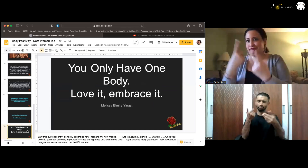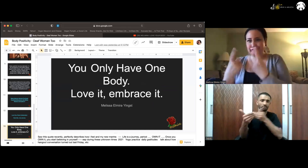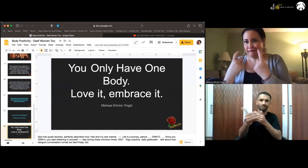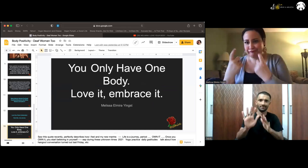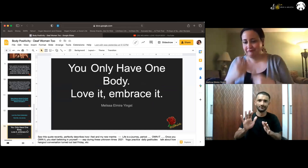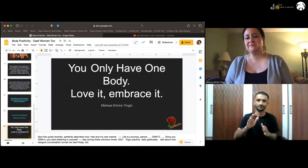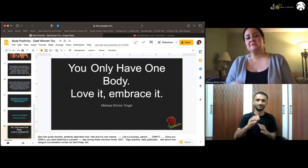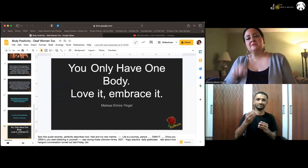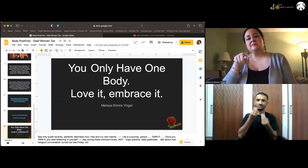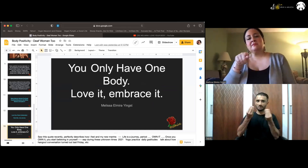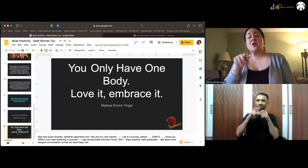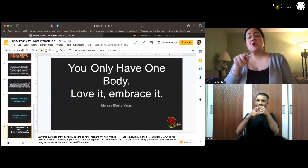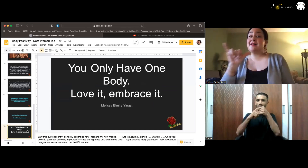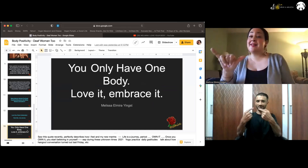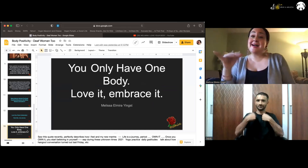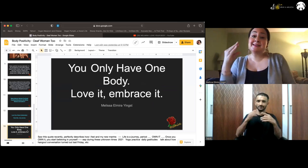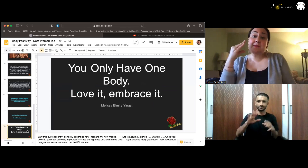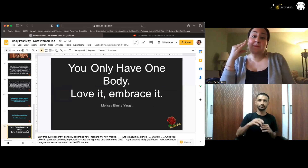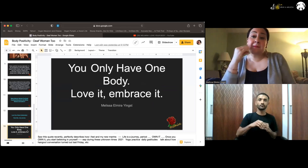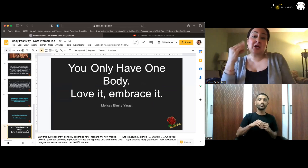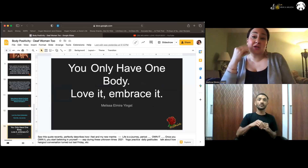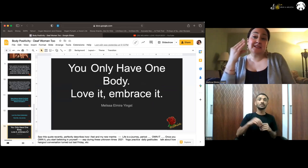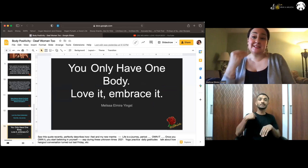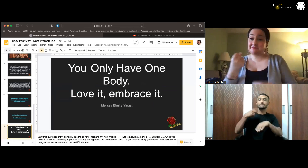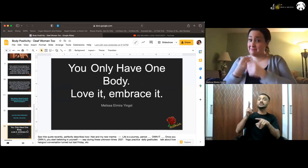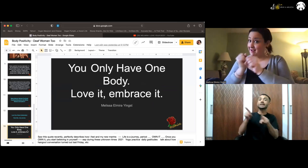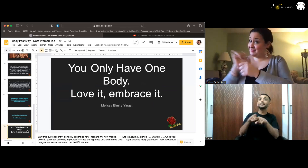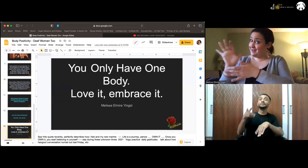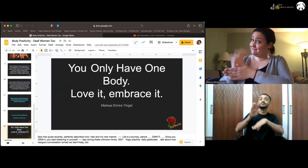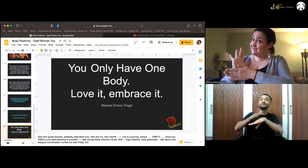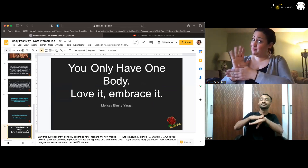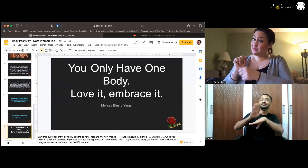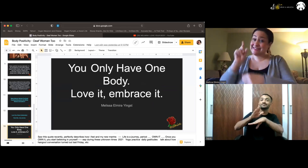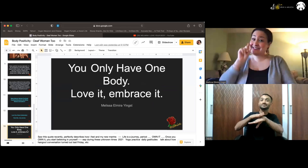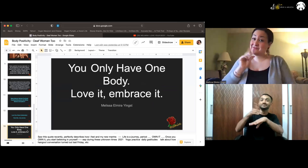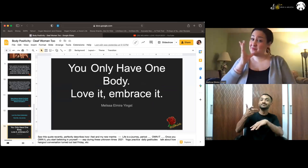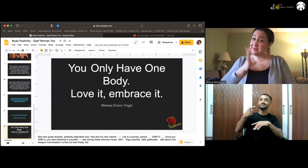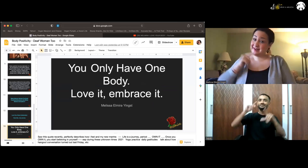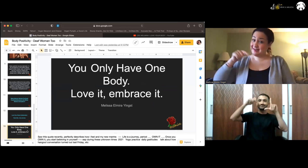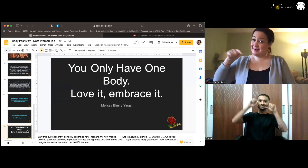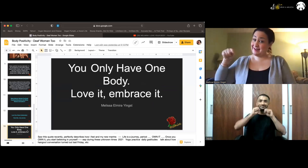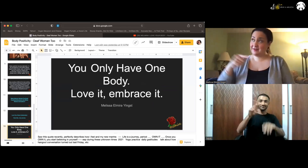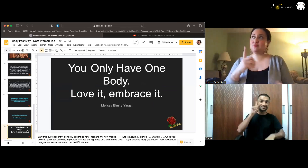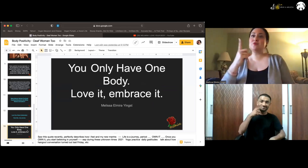So I don't want to interfere with the question and answer time. So